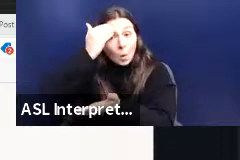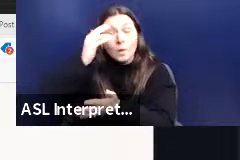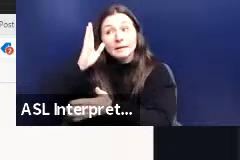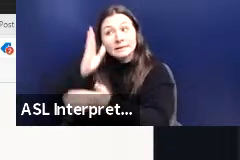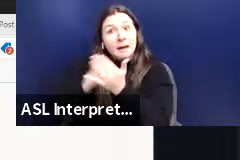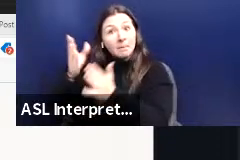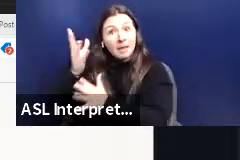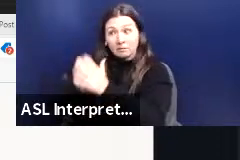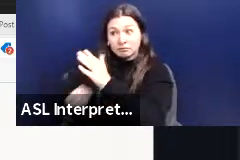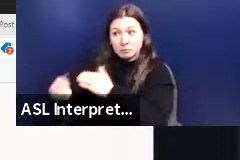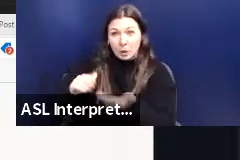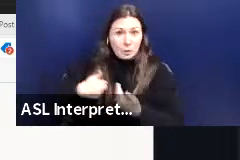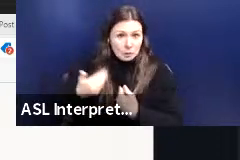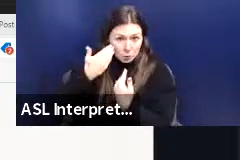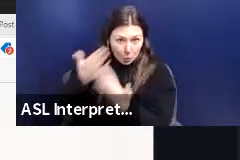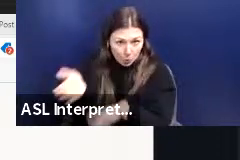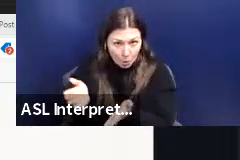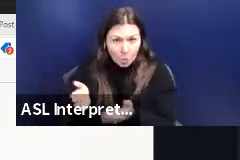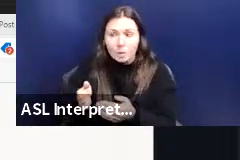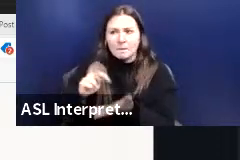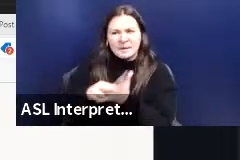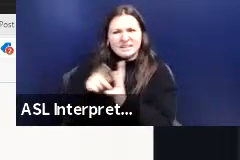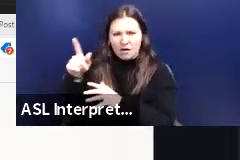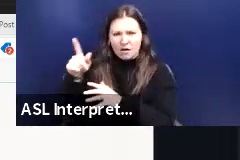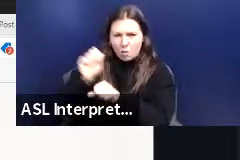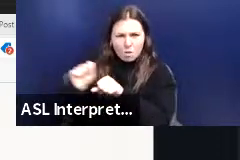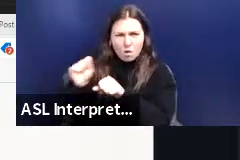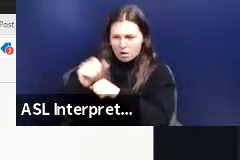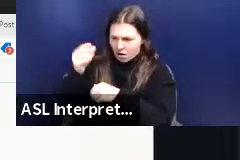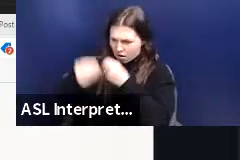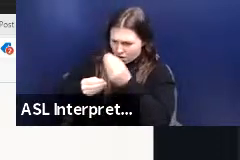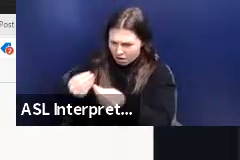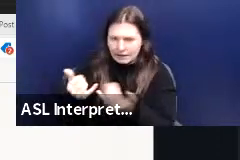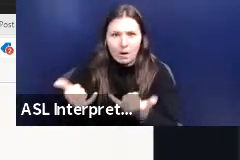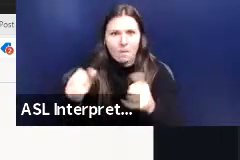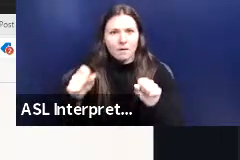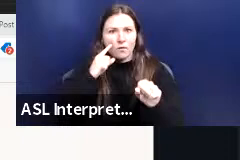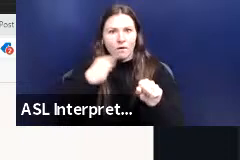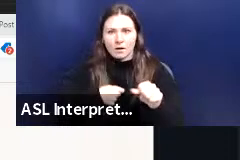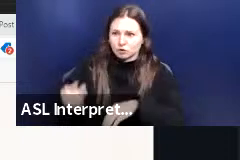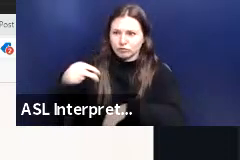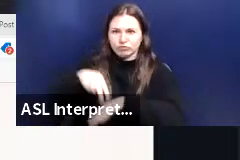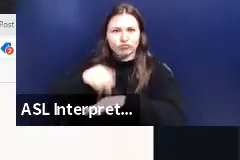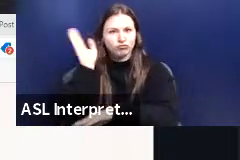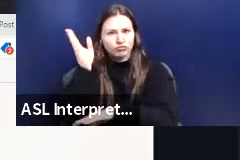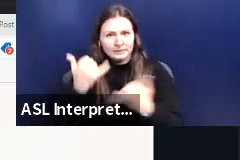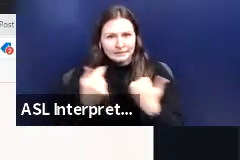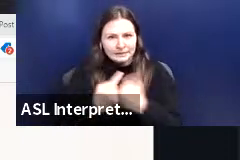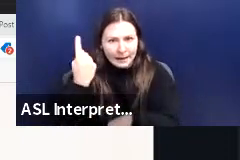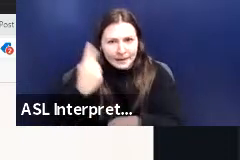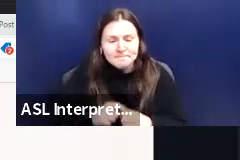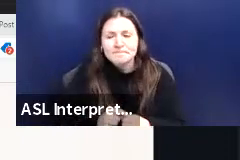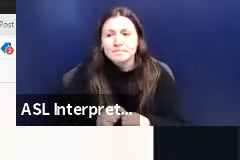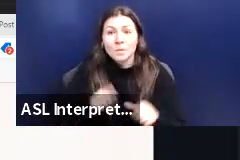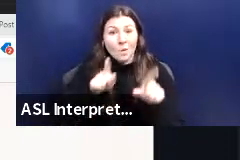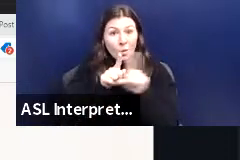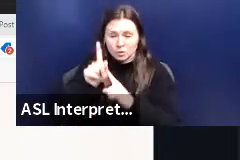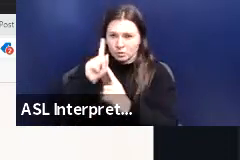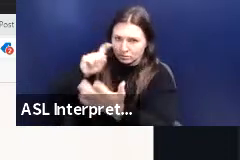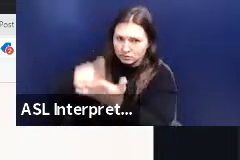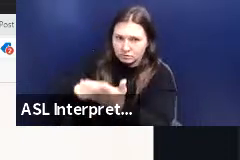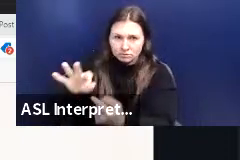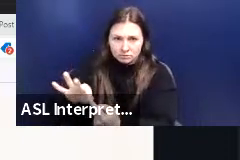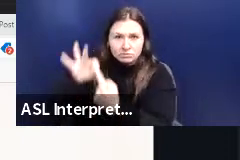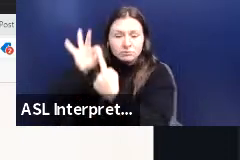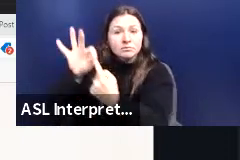be here today. I specifically acknowledge those Black, queer, and trans revolutionary ancestors